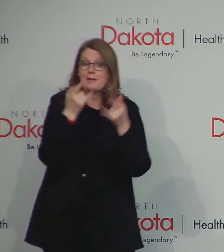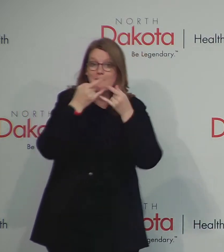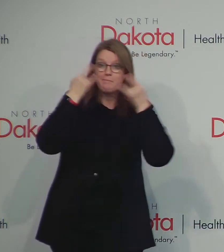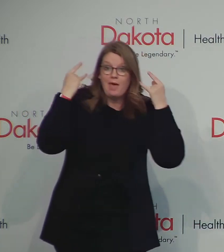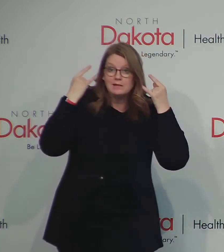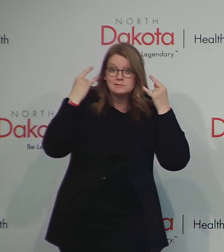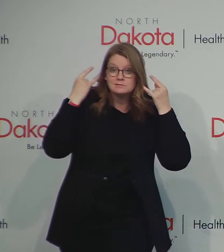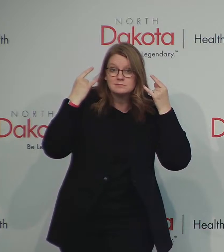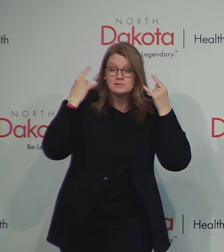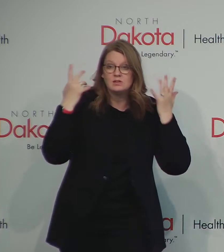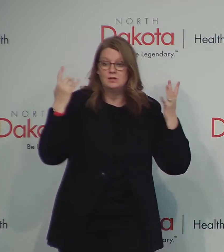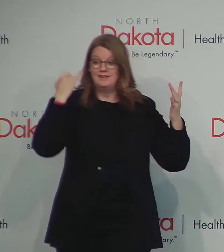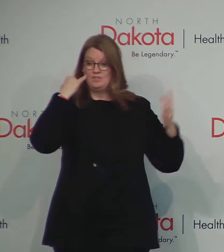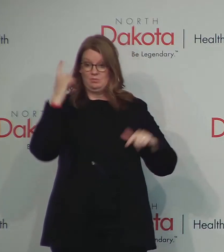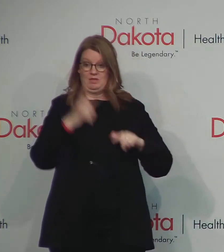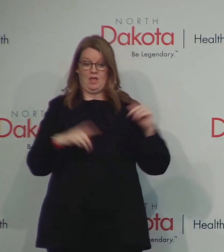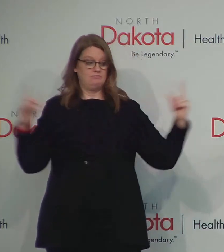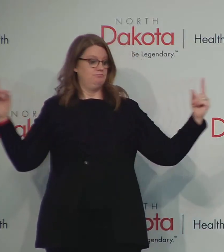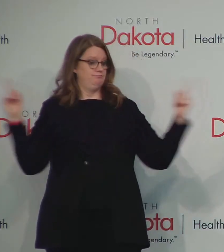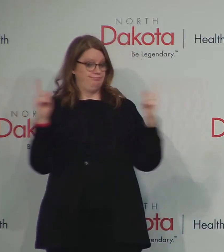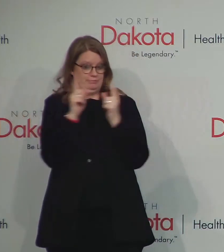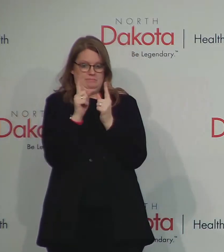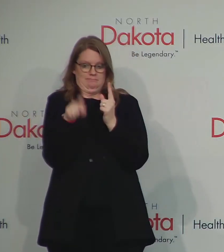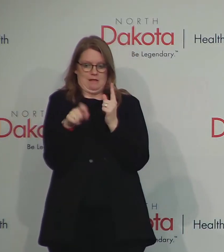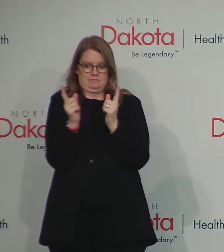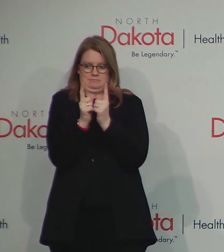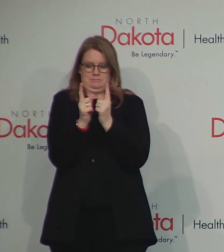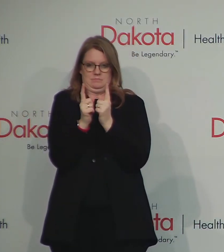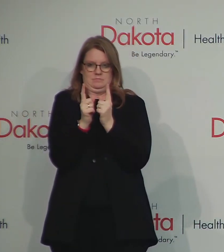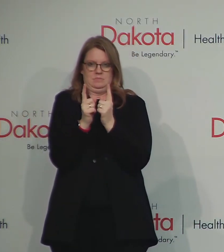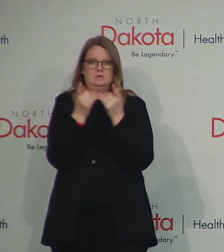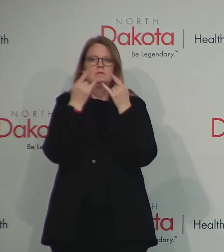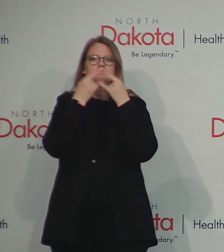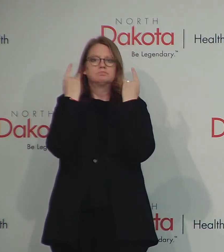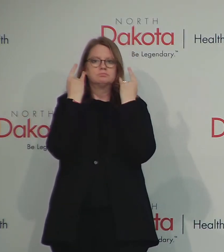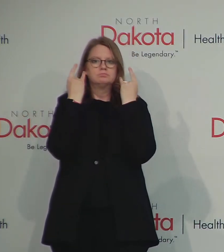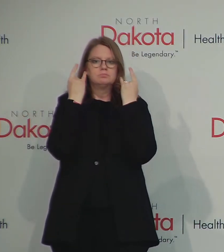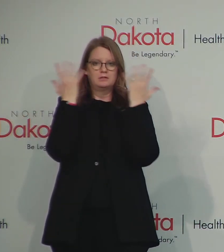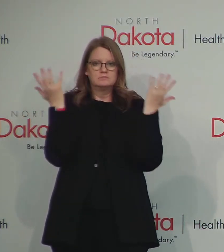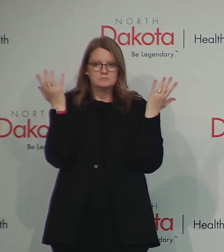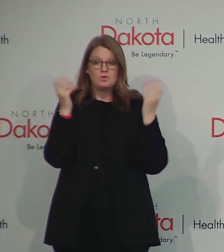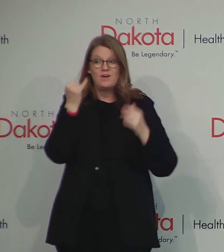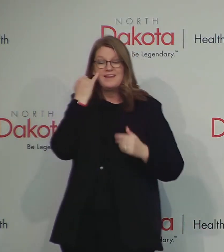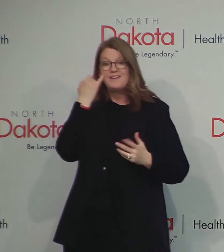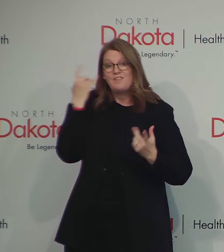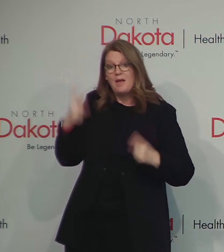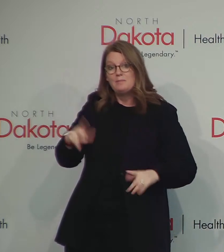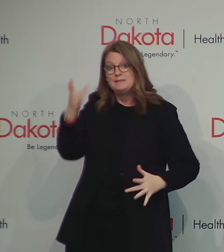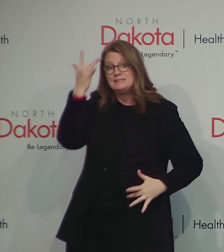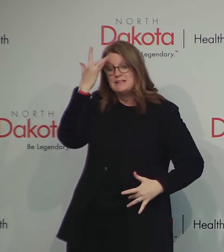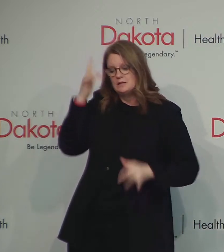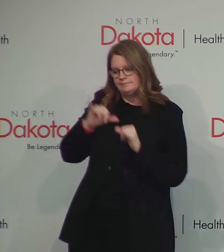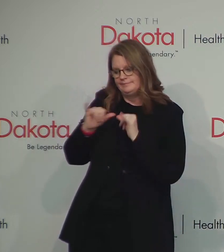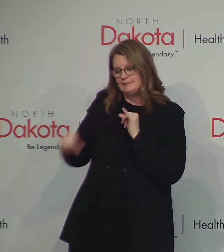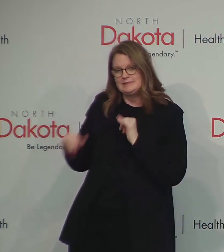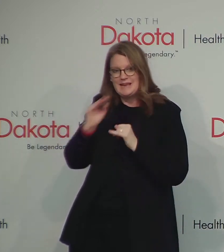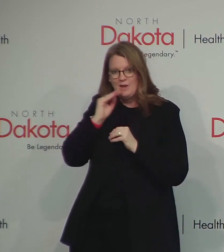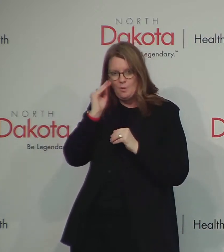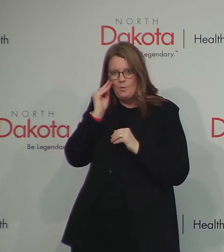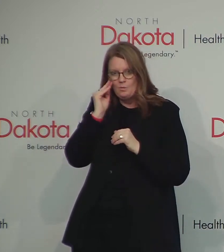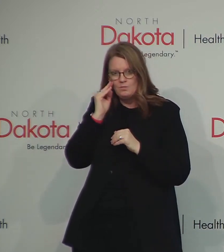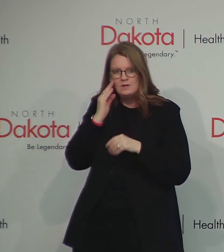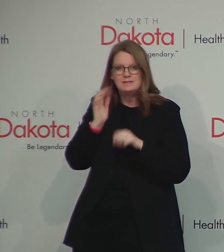when you can't physically distance and staying home when you're sick, etc. Those are things that we can all do to help slow the